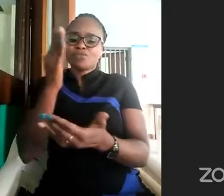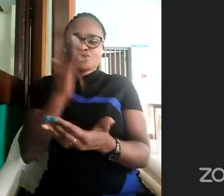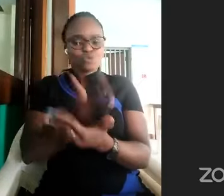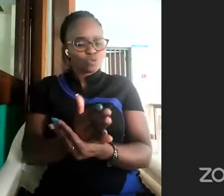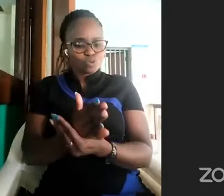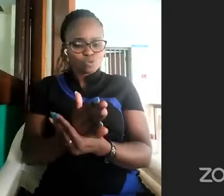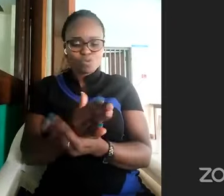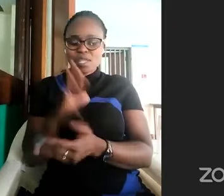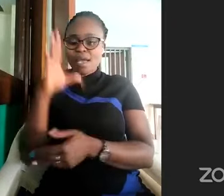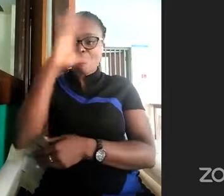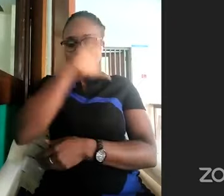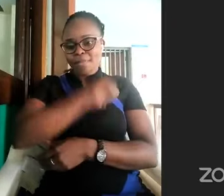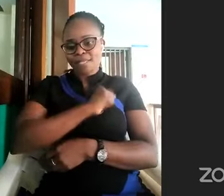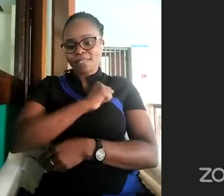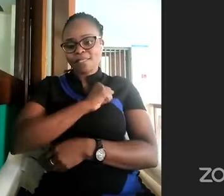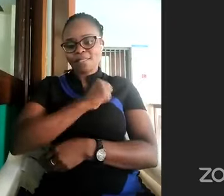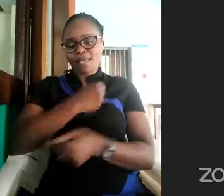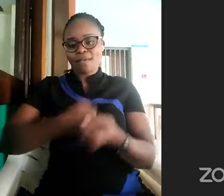Mimi ningeachilia hapo, asanteni.